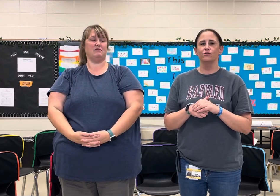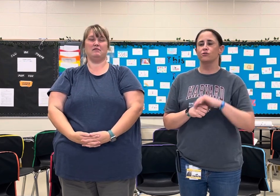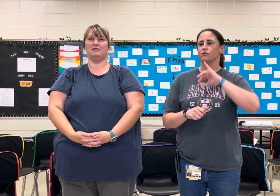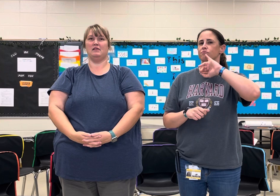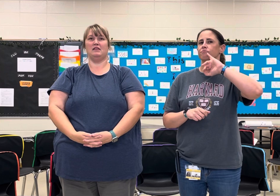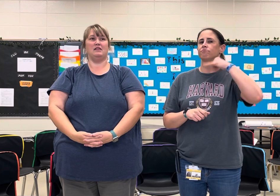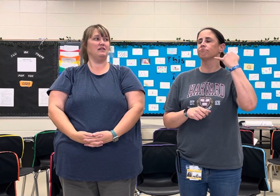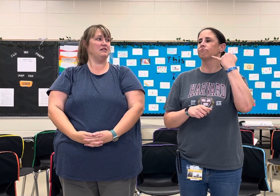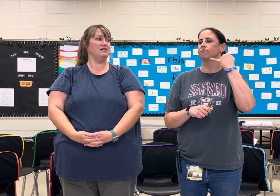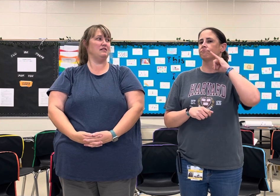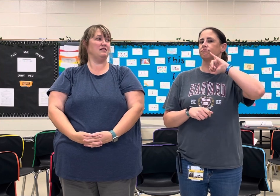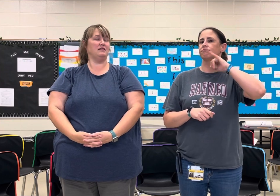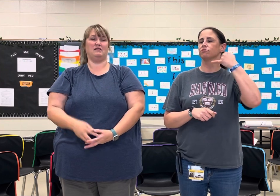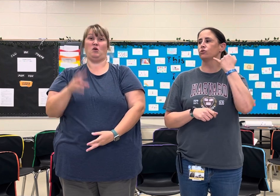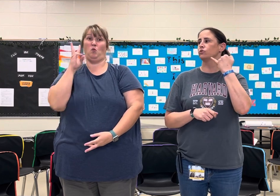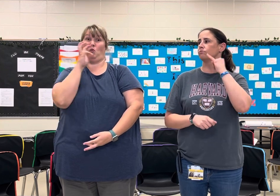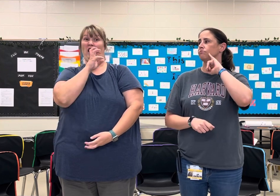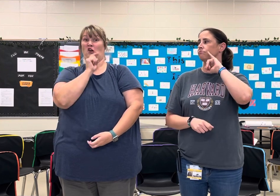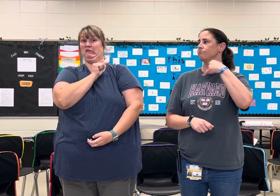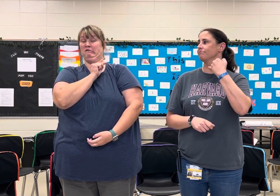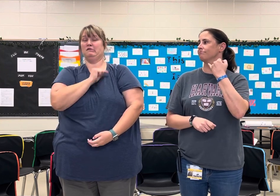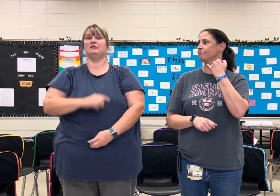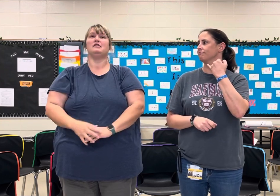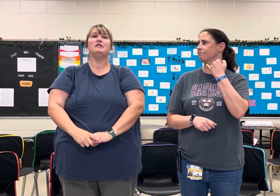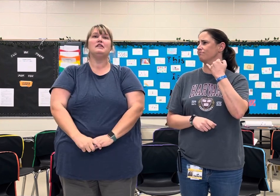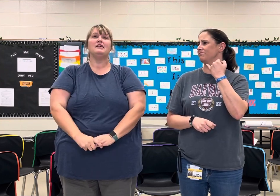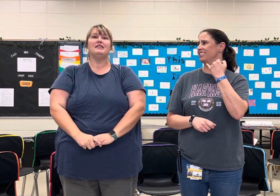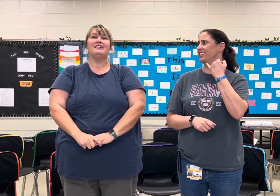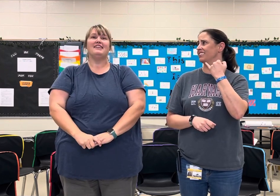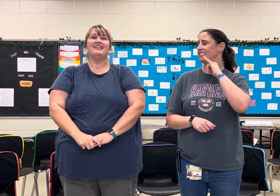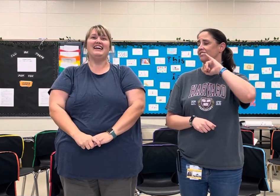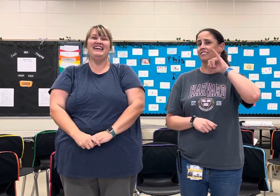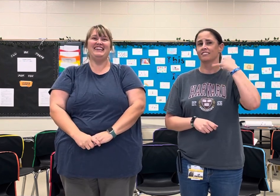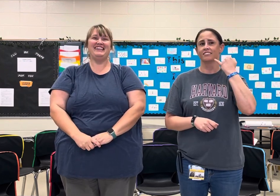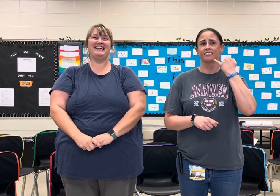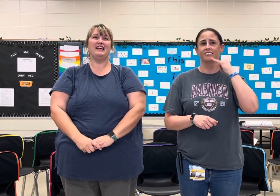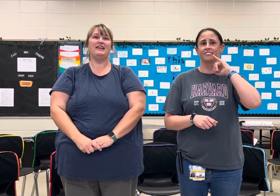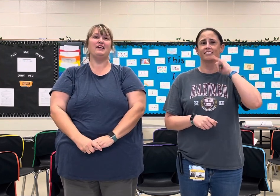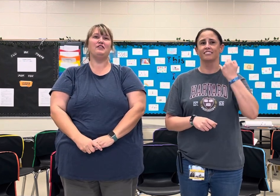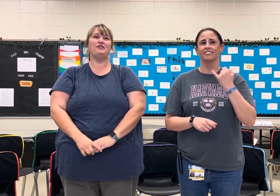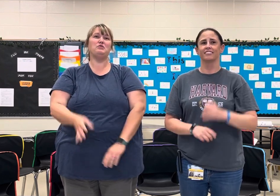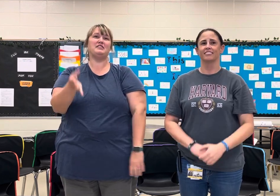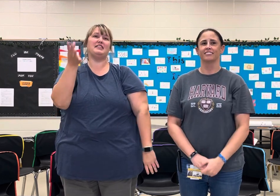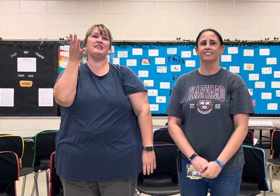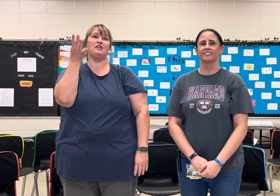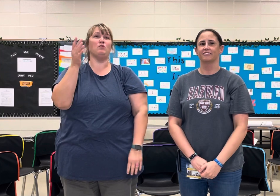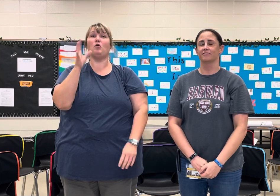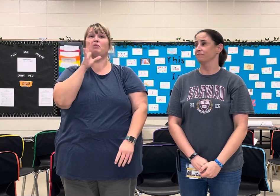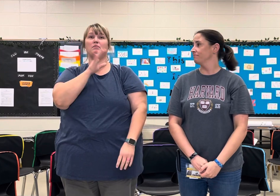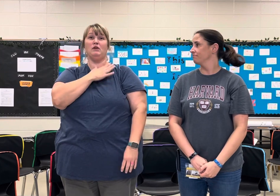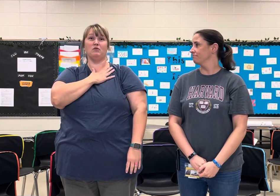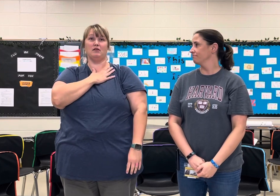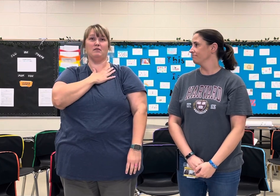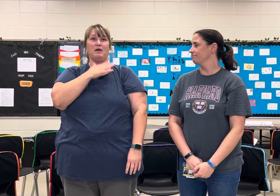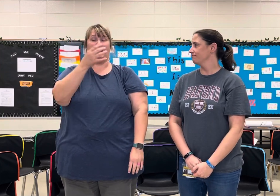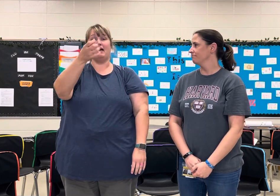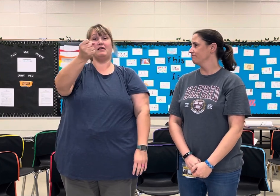Juice. Juice. Duh. Fruit. Oh, no. Milk. My bad. Milk.